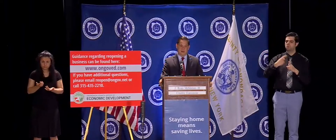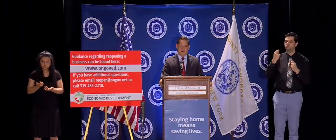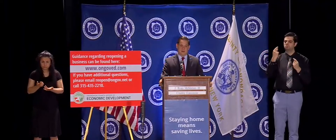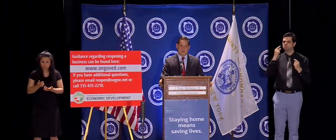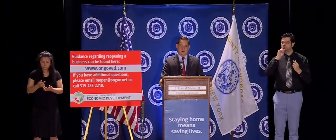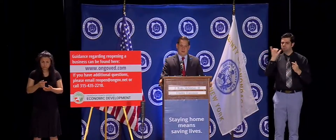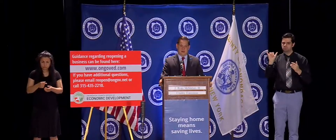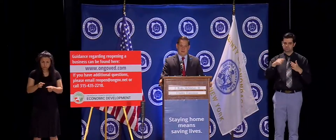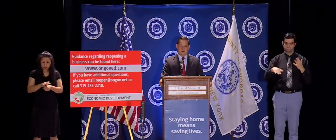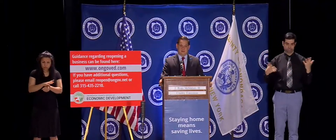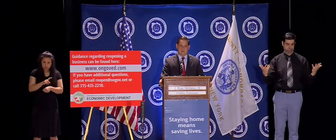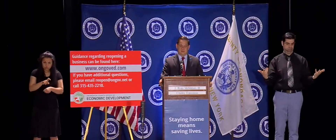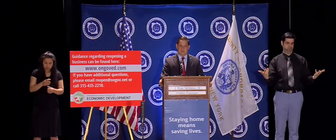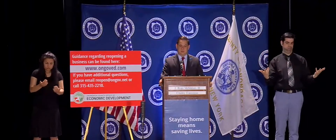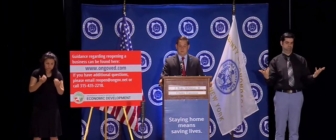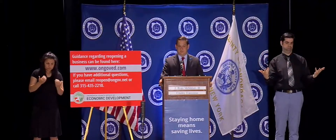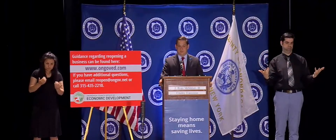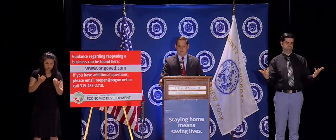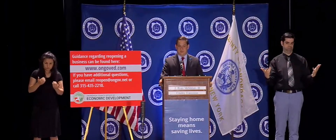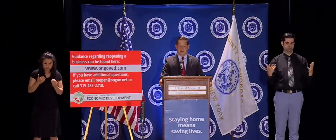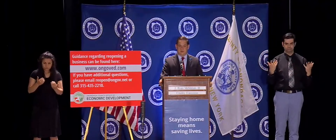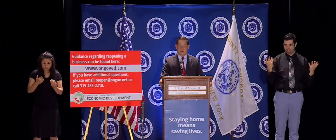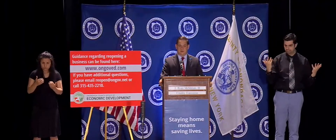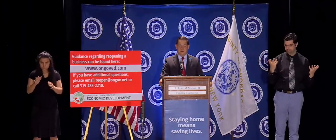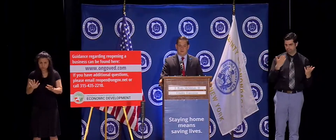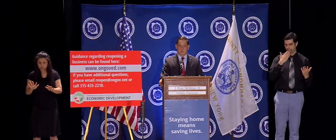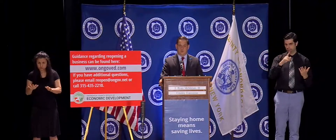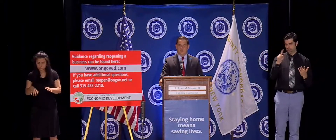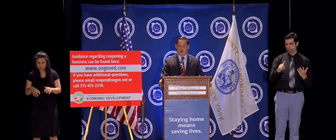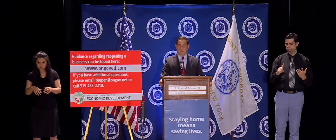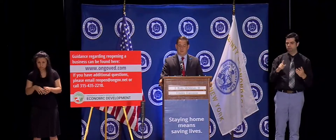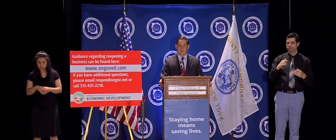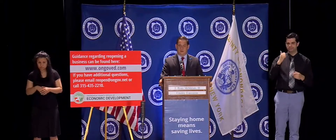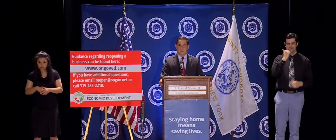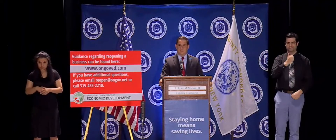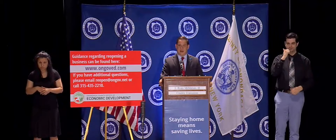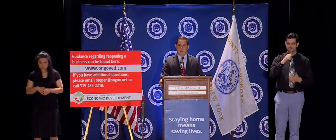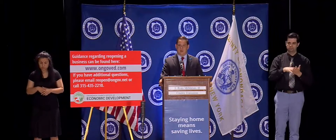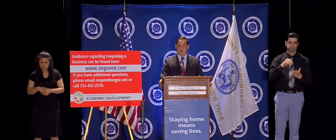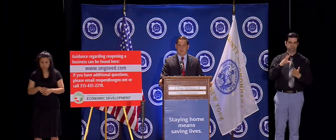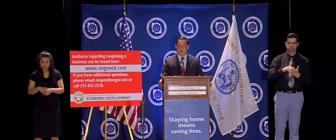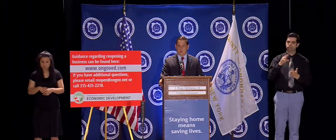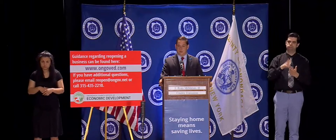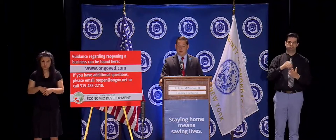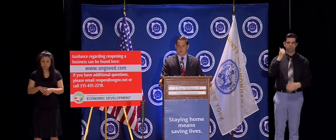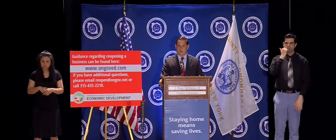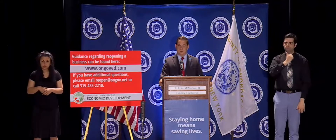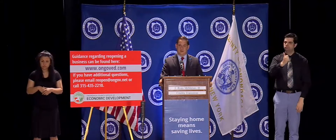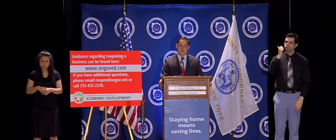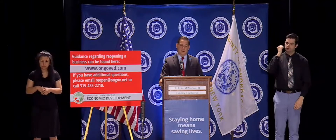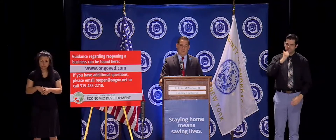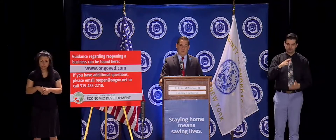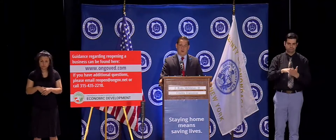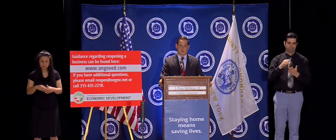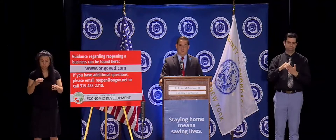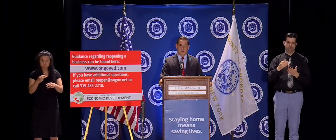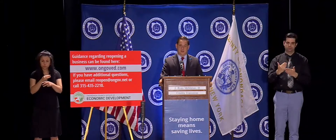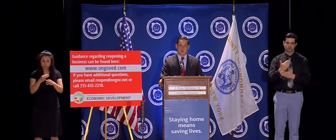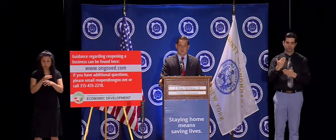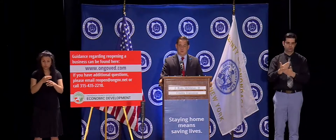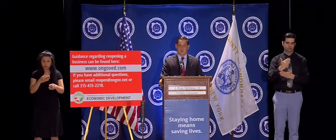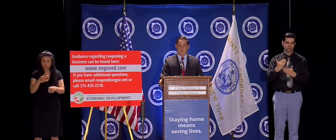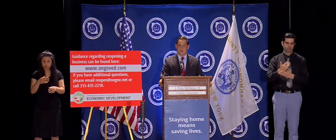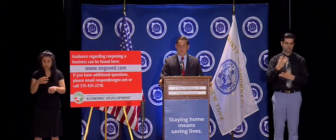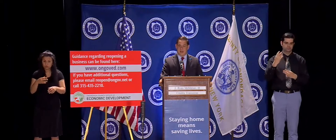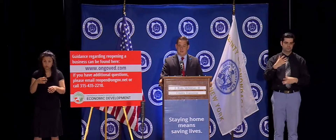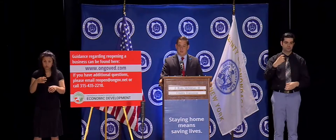And you know, the restart down in Georgia and other parts of the state